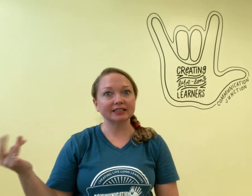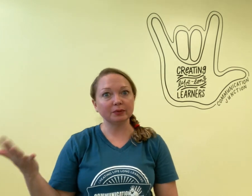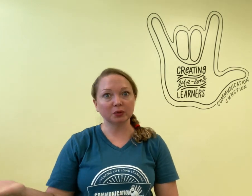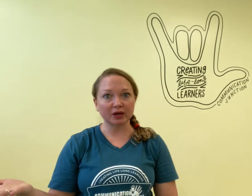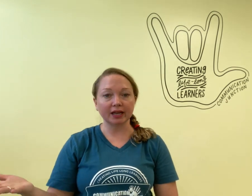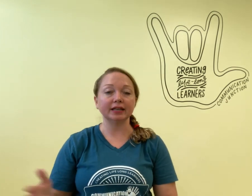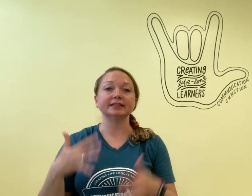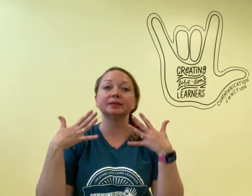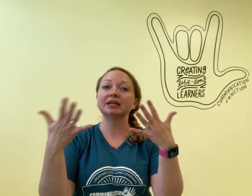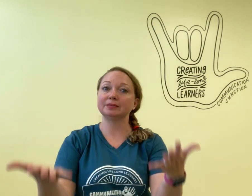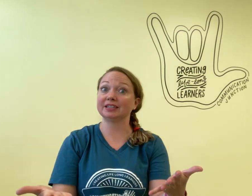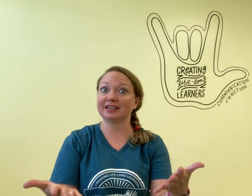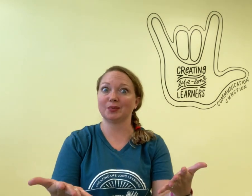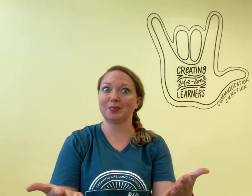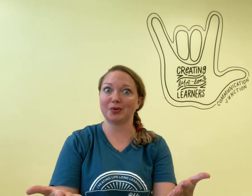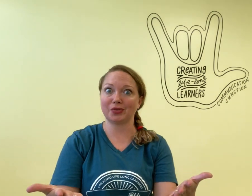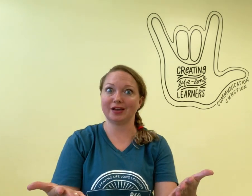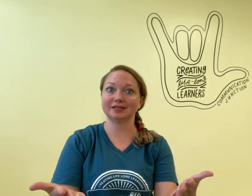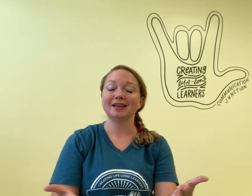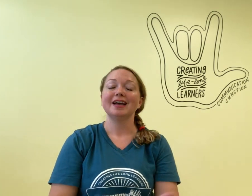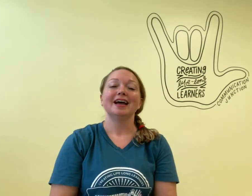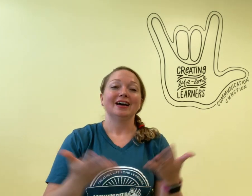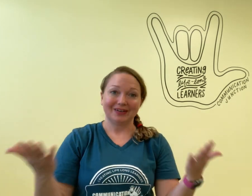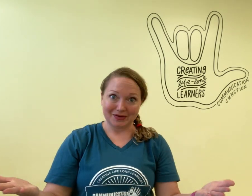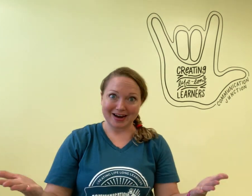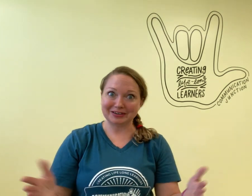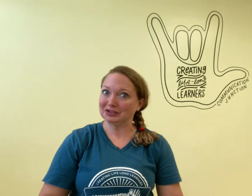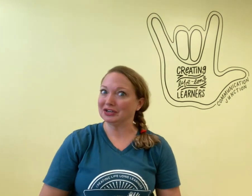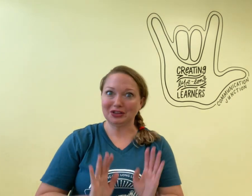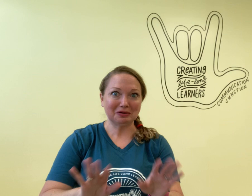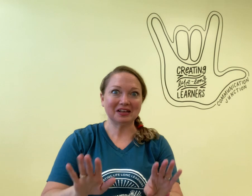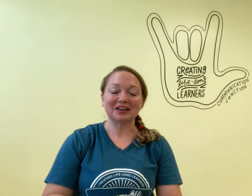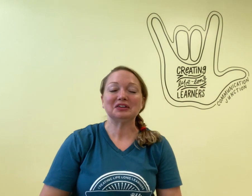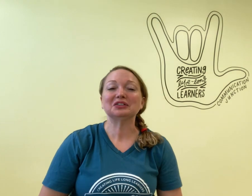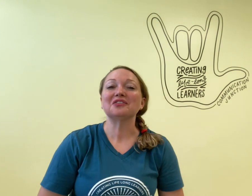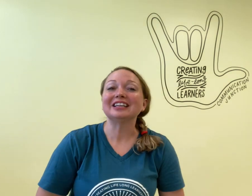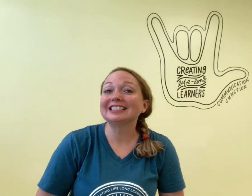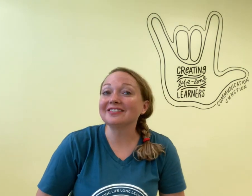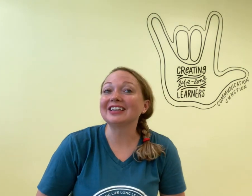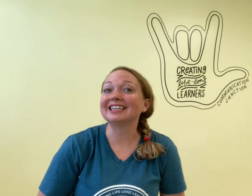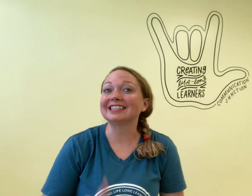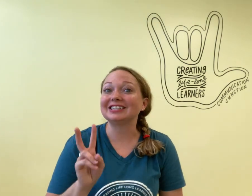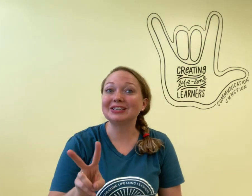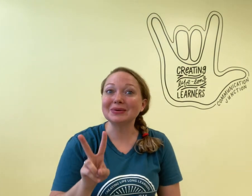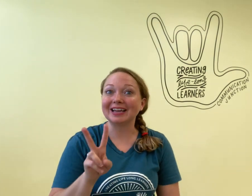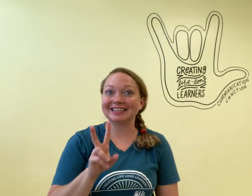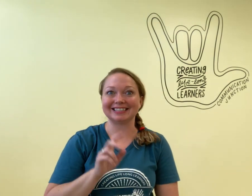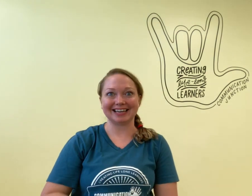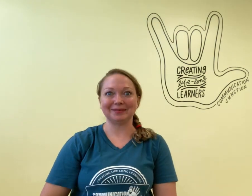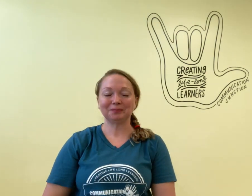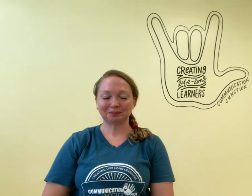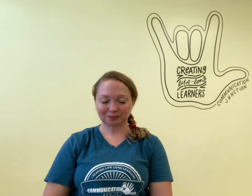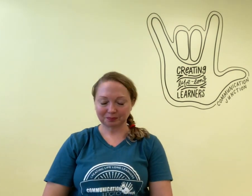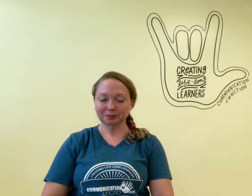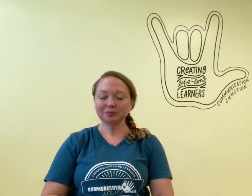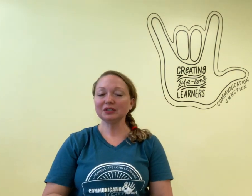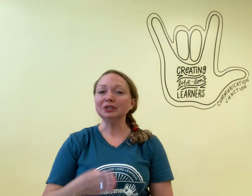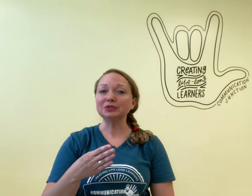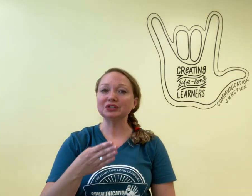one hand, and sometimes I sign with both hands. All right, just gonna throw that out there. So Thanksgiving is a two-handed sign. So just like you